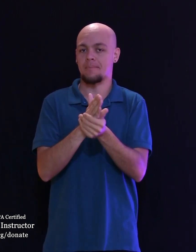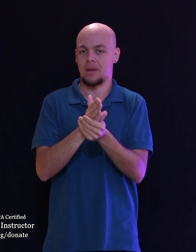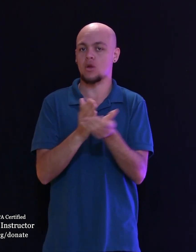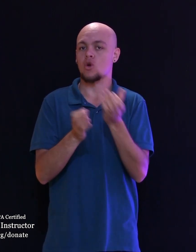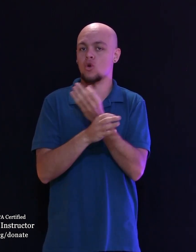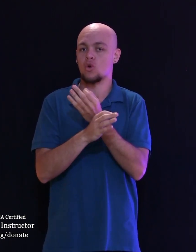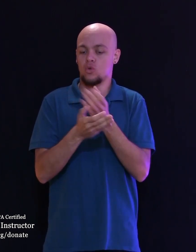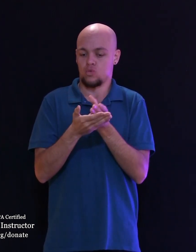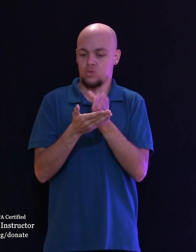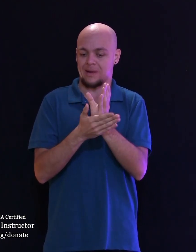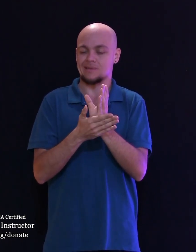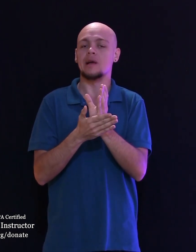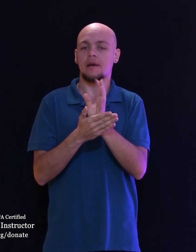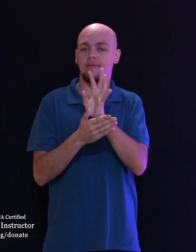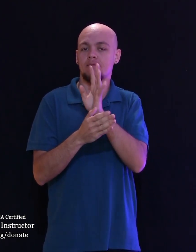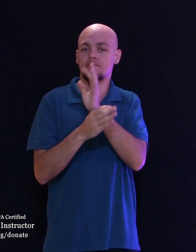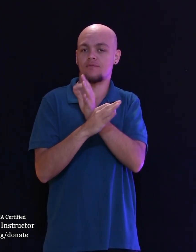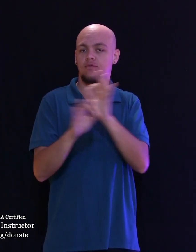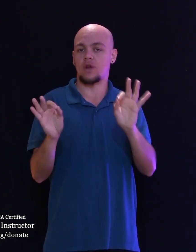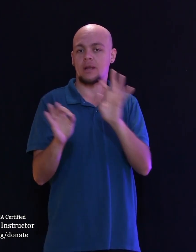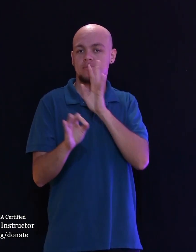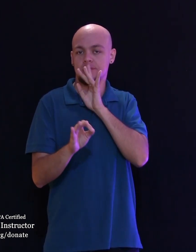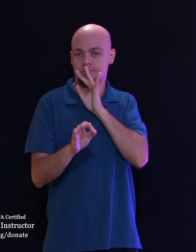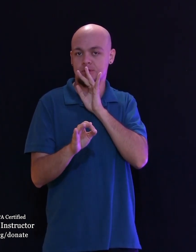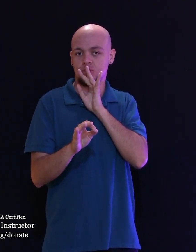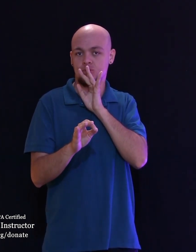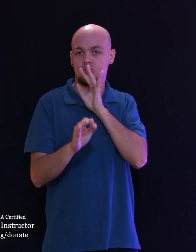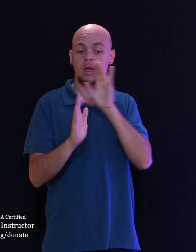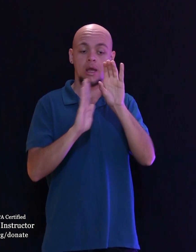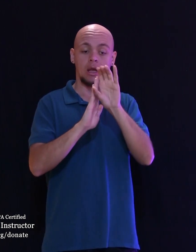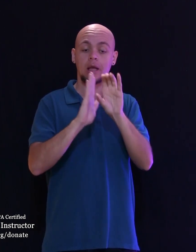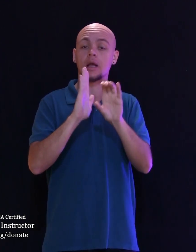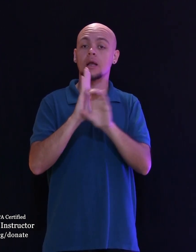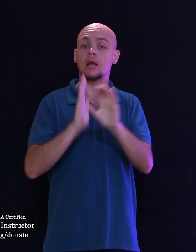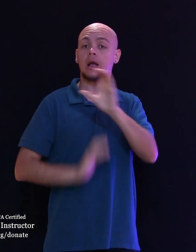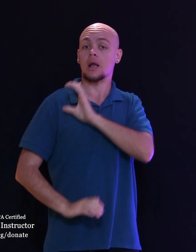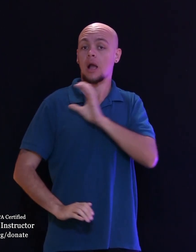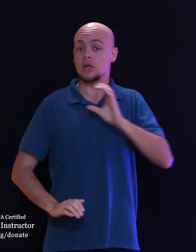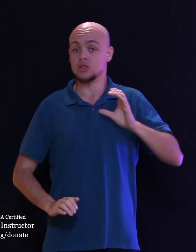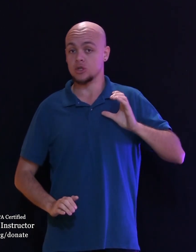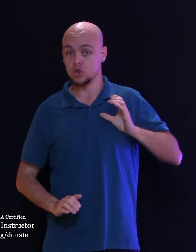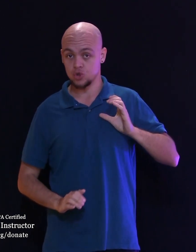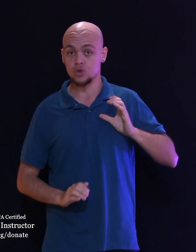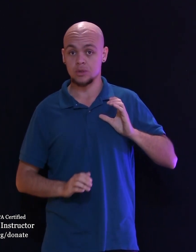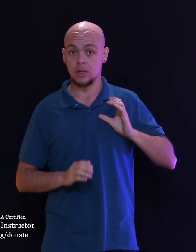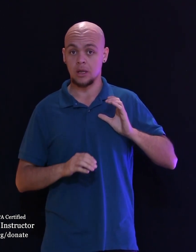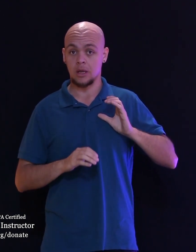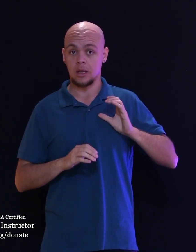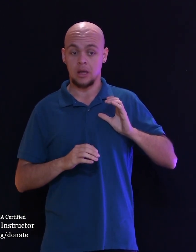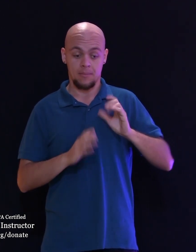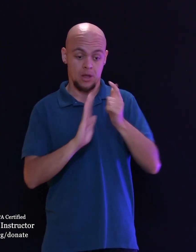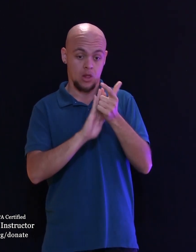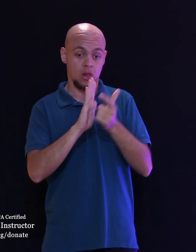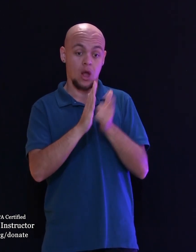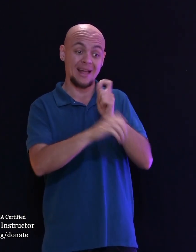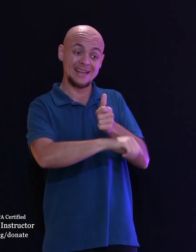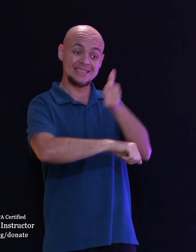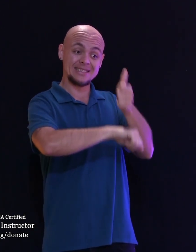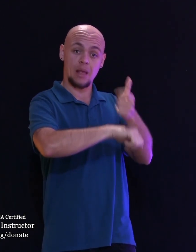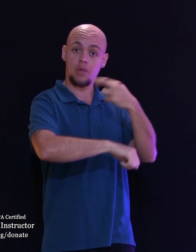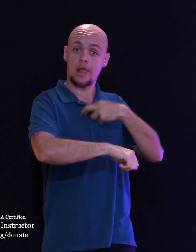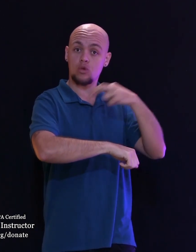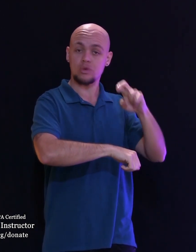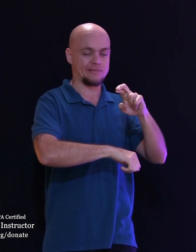the freedom of speech. Congress shall make no law respecting an establishment of religion, that's part of it,